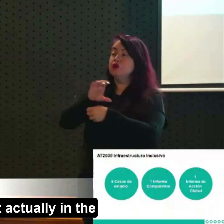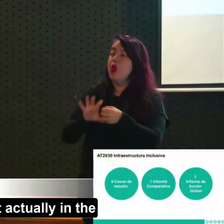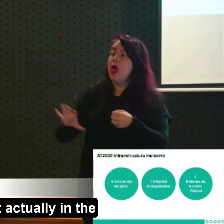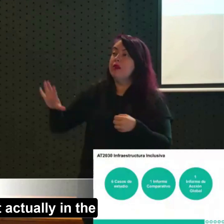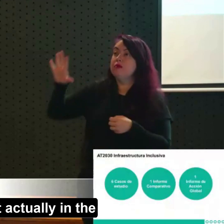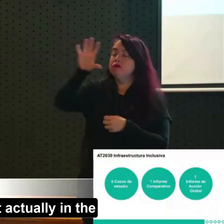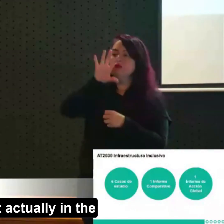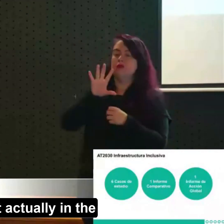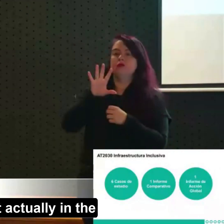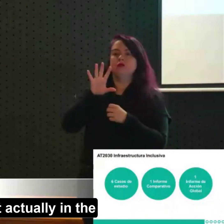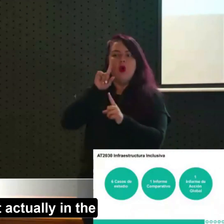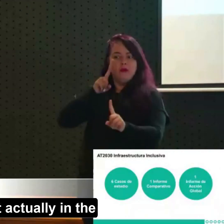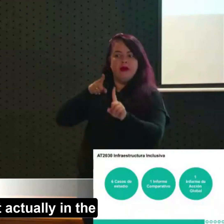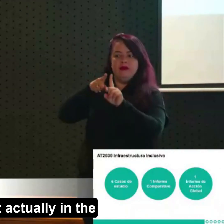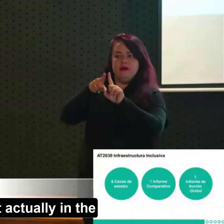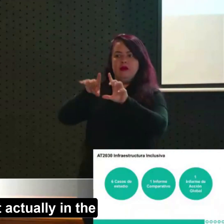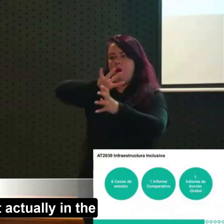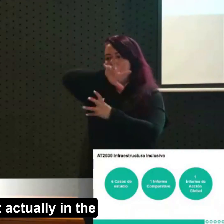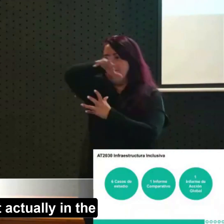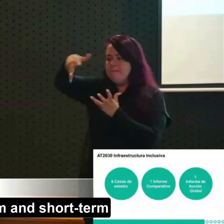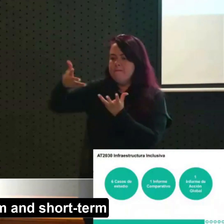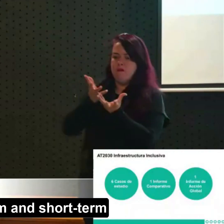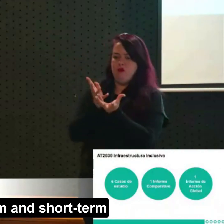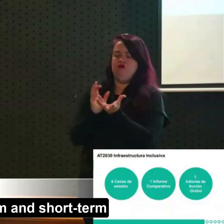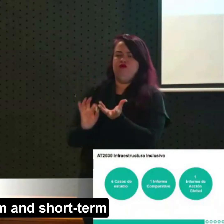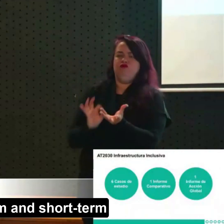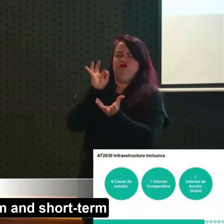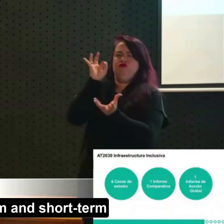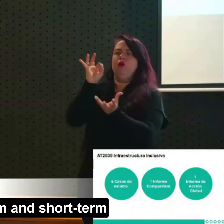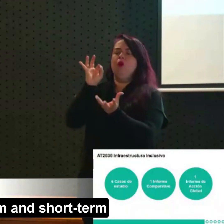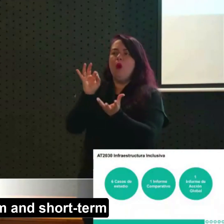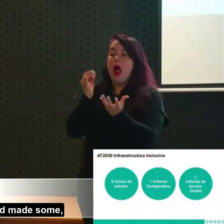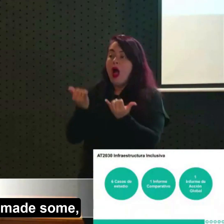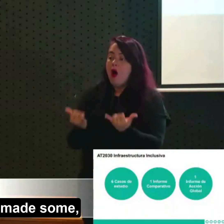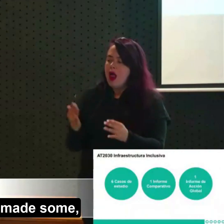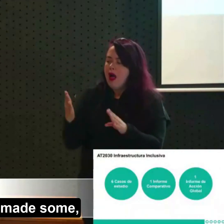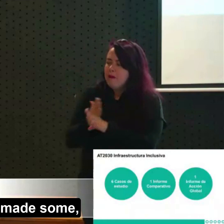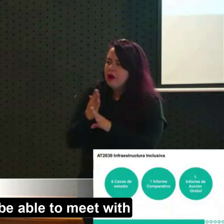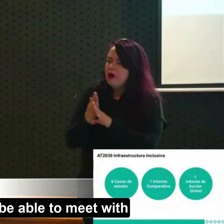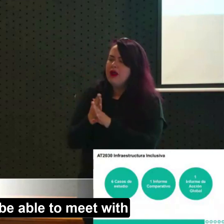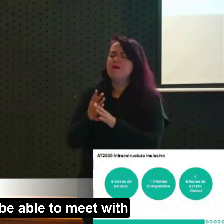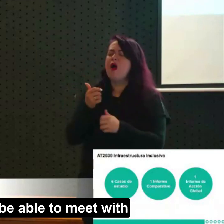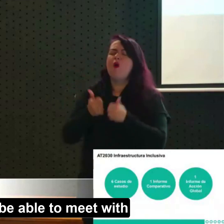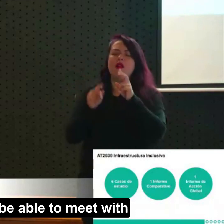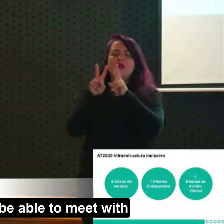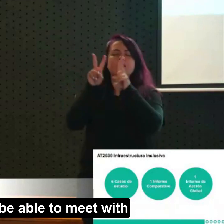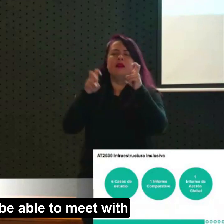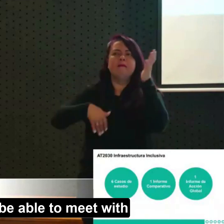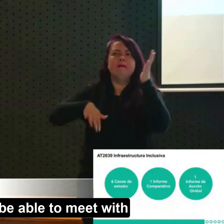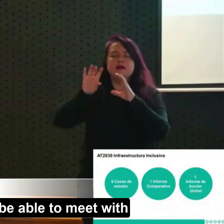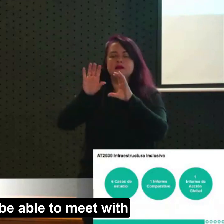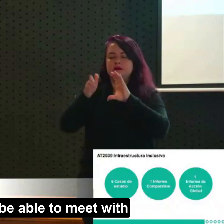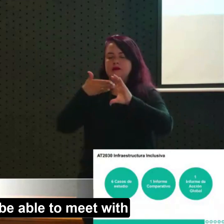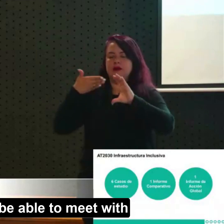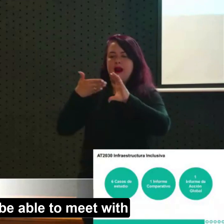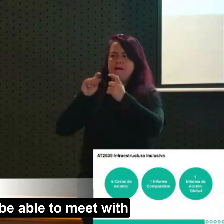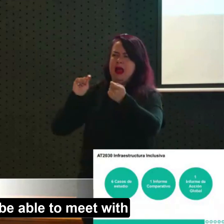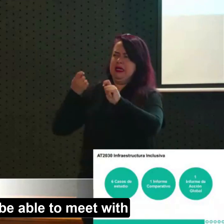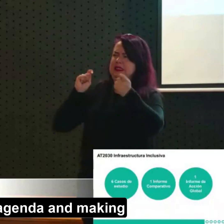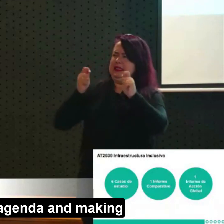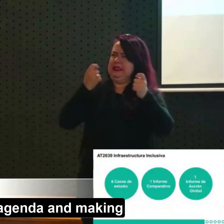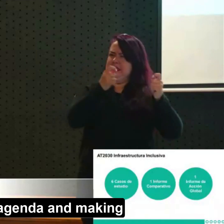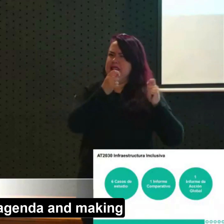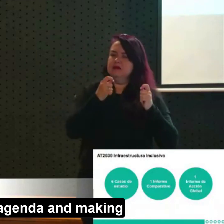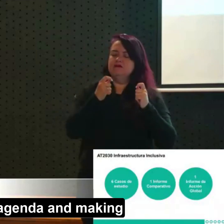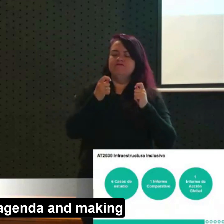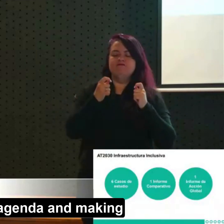disabilities, so that actually in the long term, on short term and midterm, we will be able to meet with